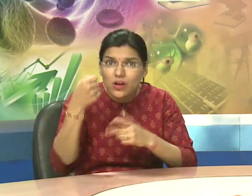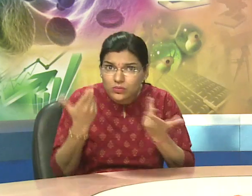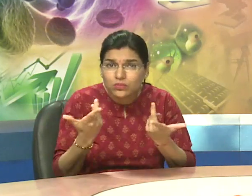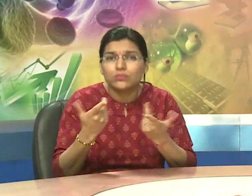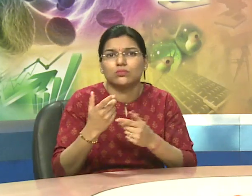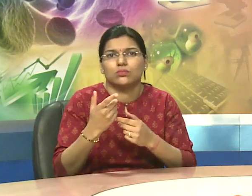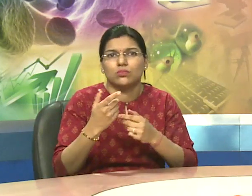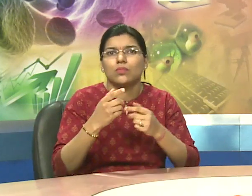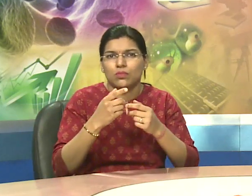ships which